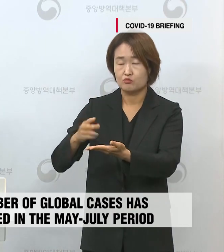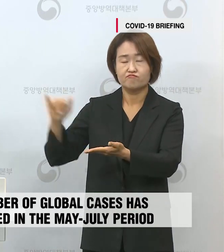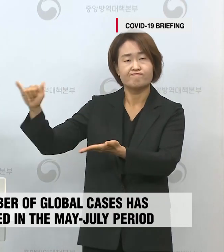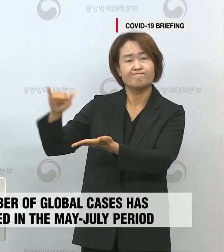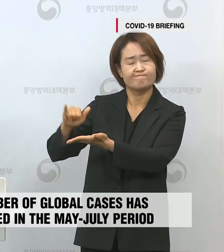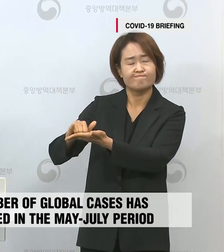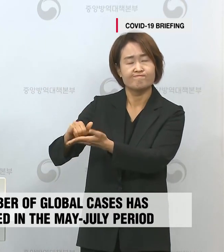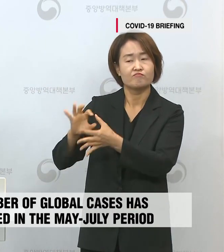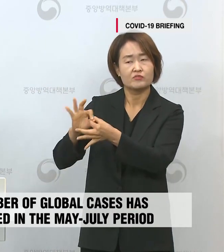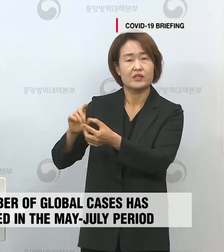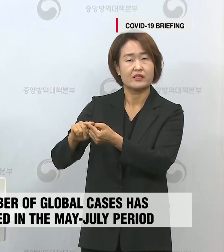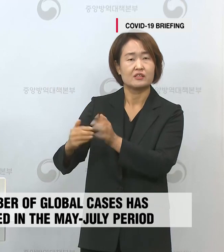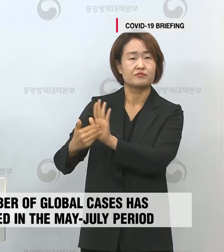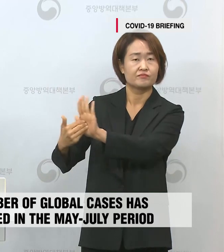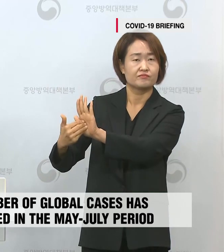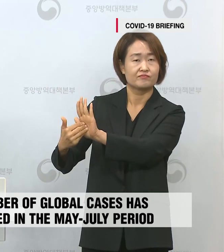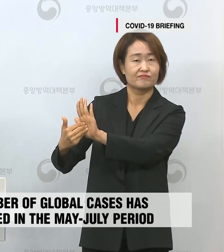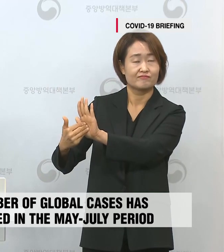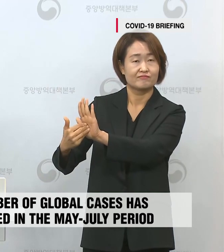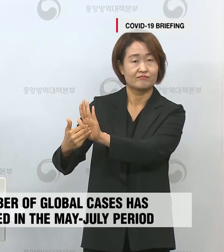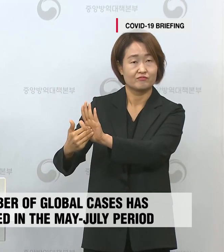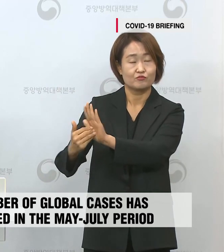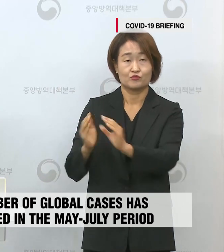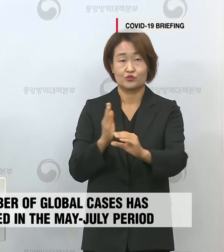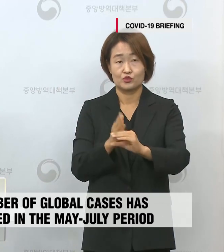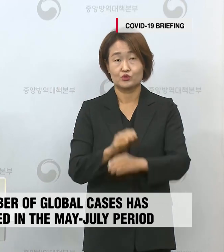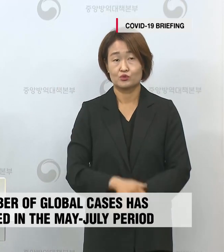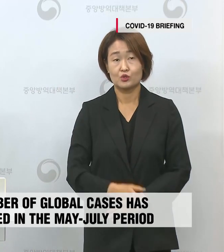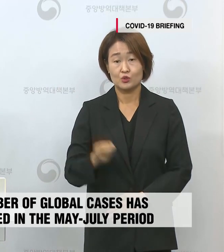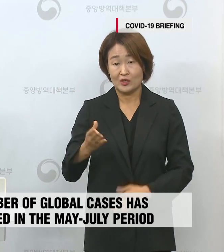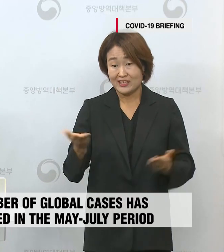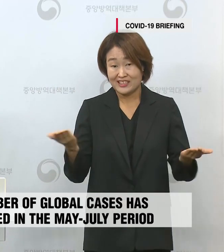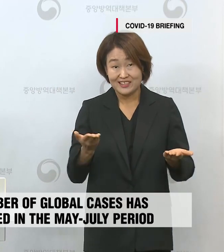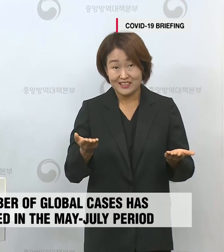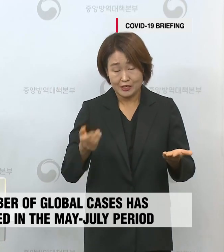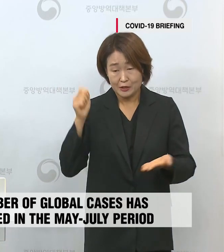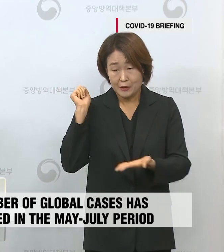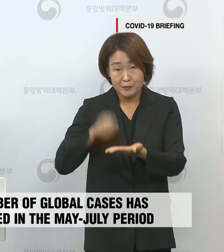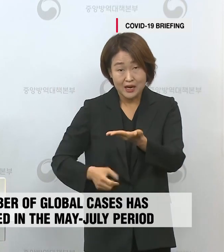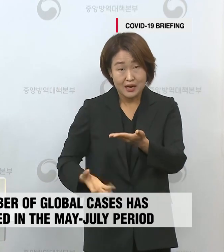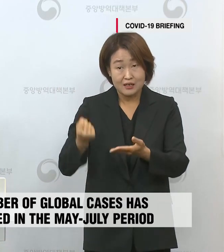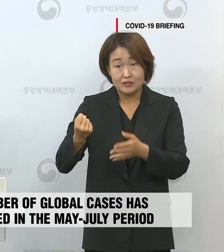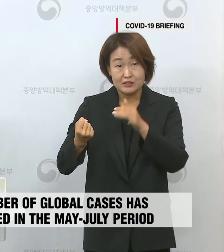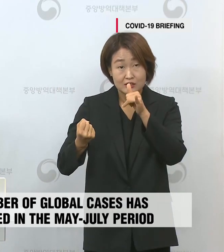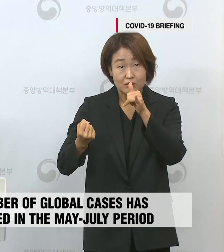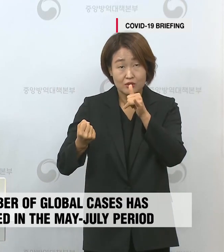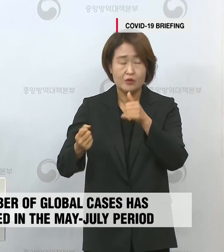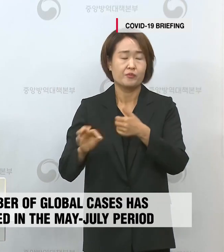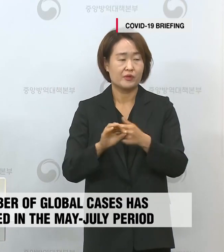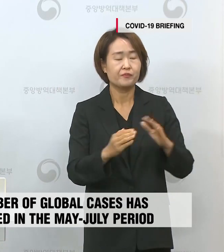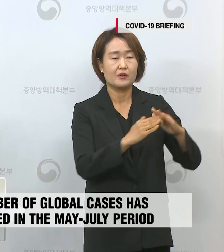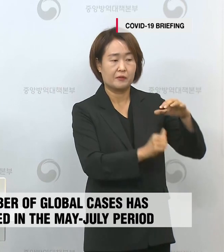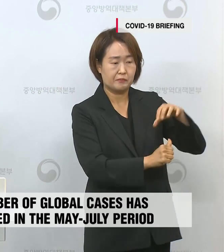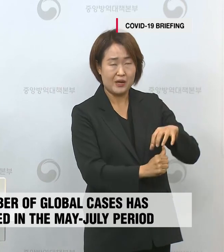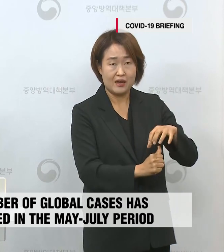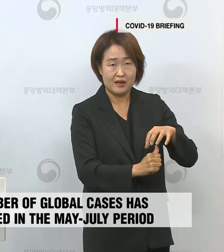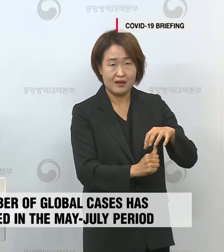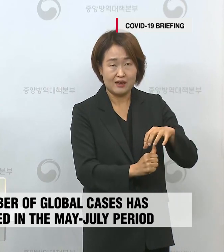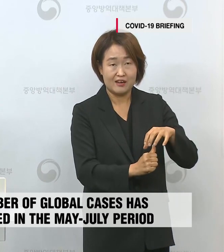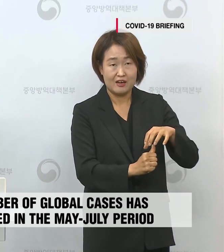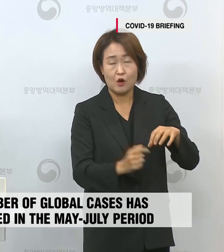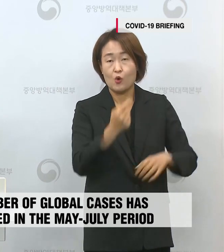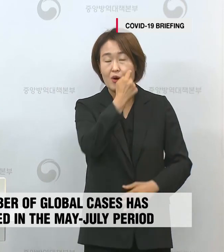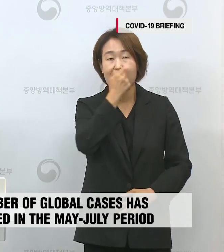high-risk countries, and we are restricting the visa issuance as well as the entry into the country. And as for those countries with